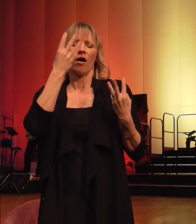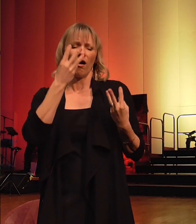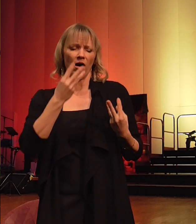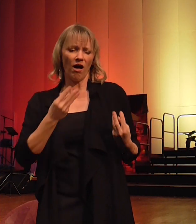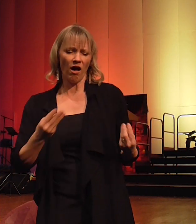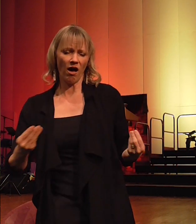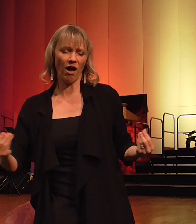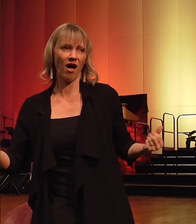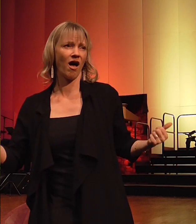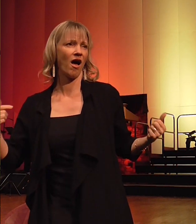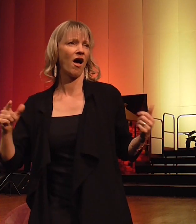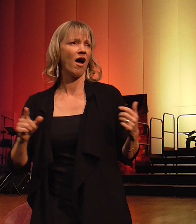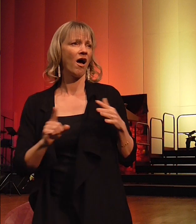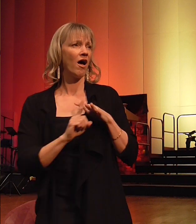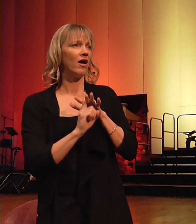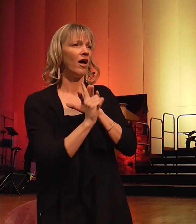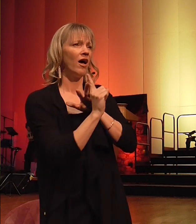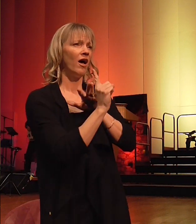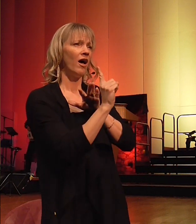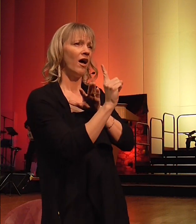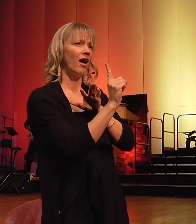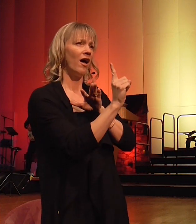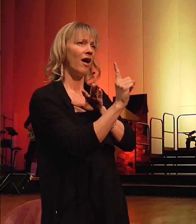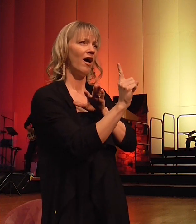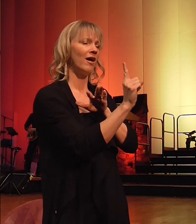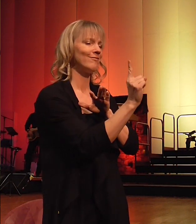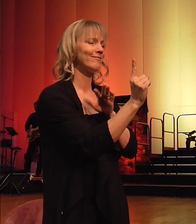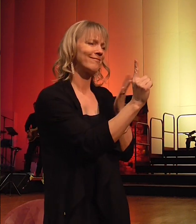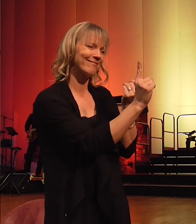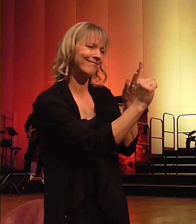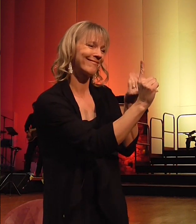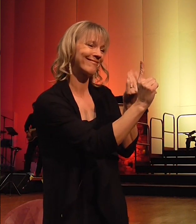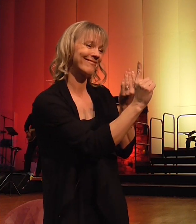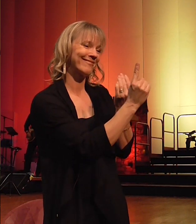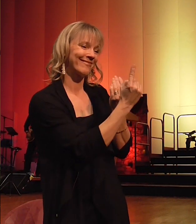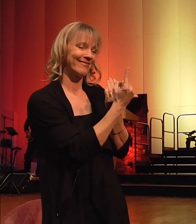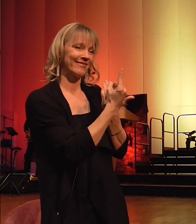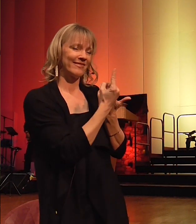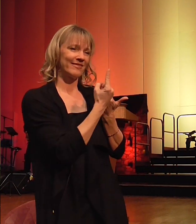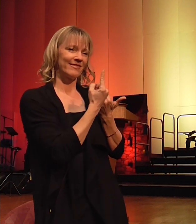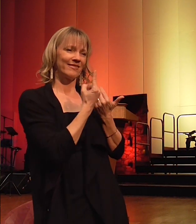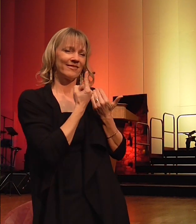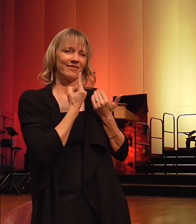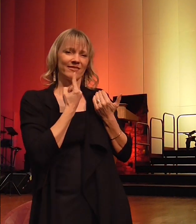start to run, turn me back around.